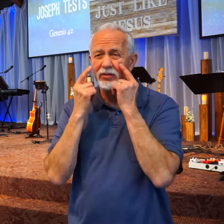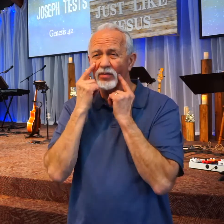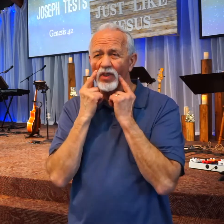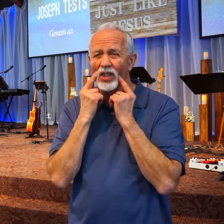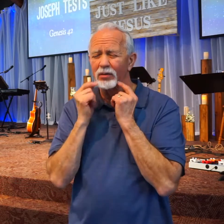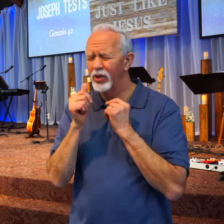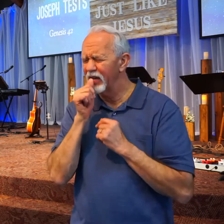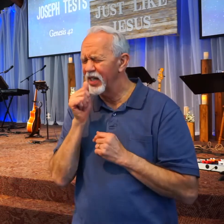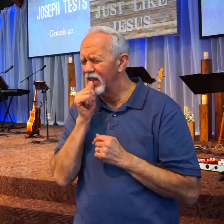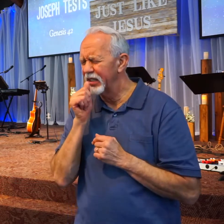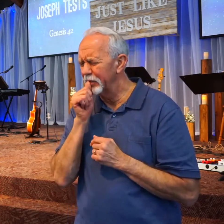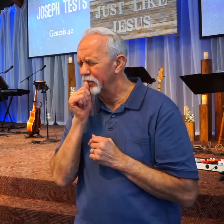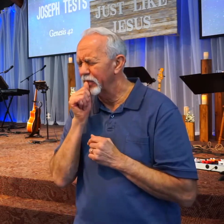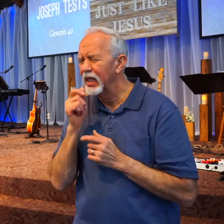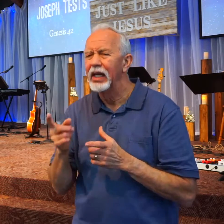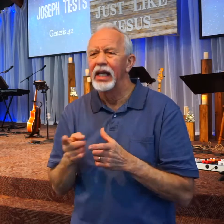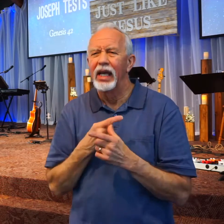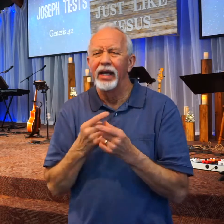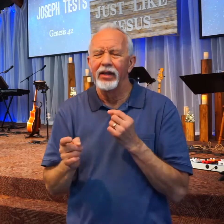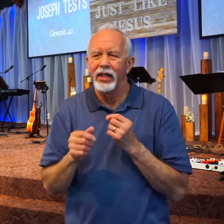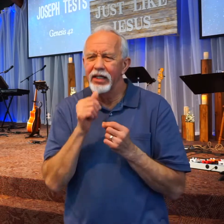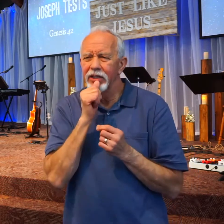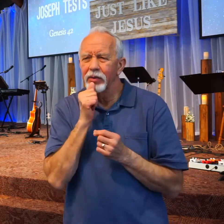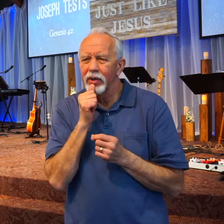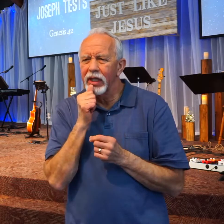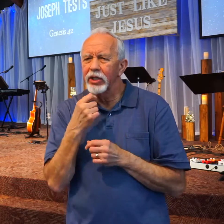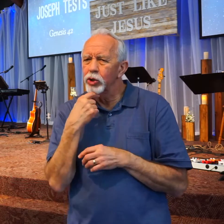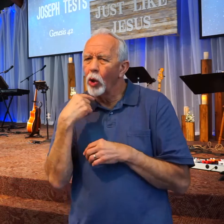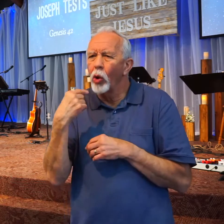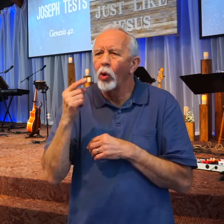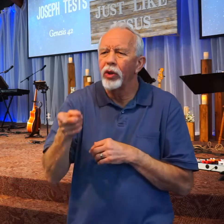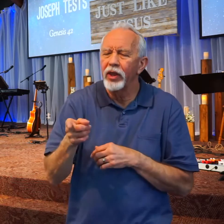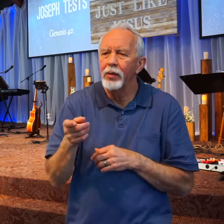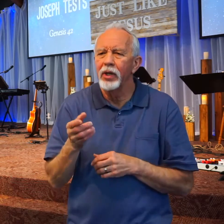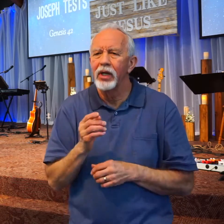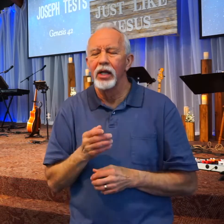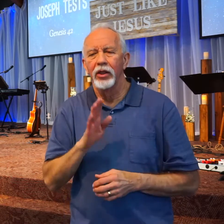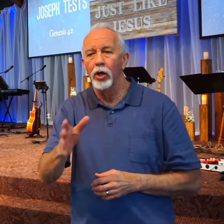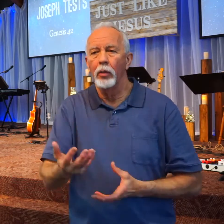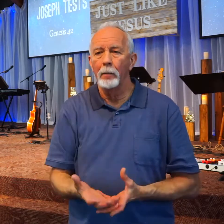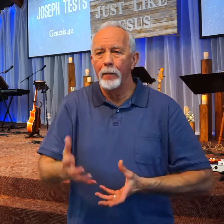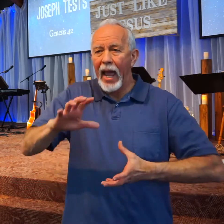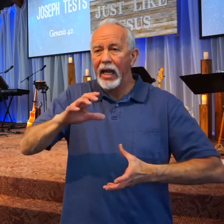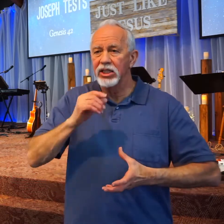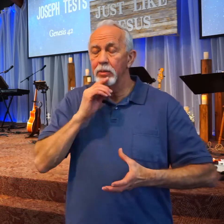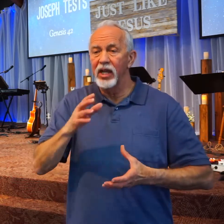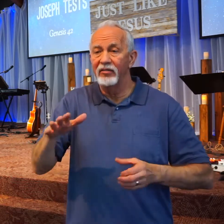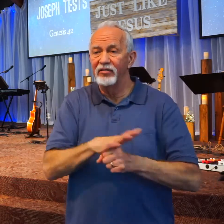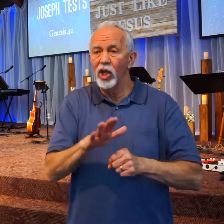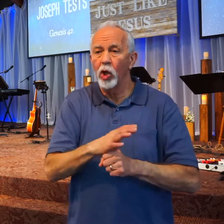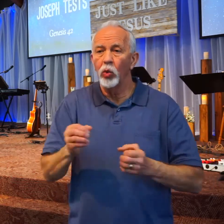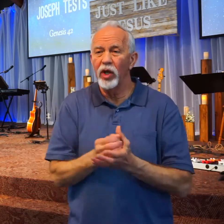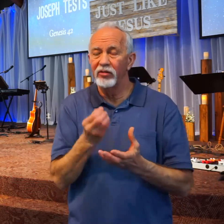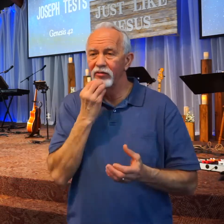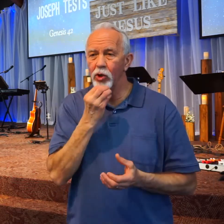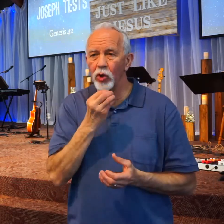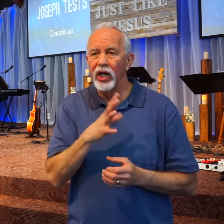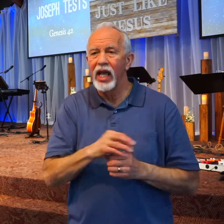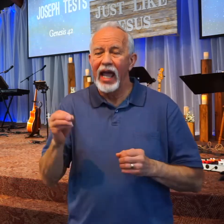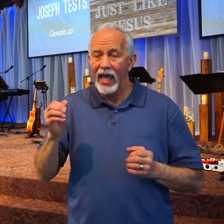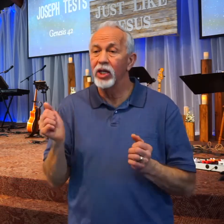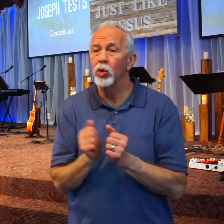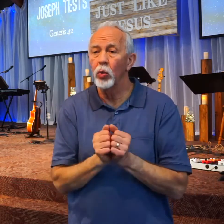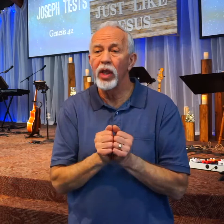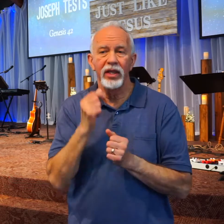privately. And then he secretly ordered that their bags be filled to overflowing with food, but also with